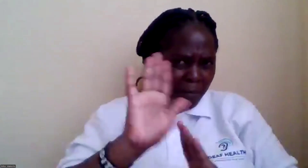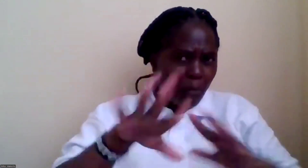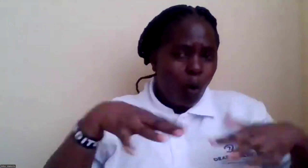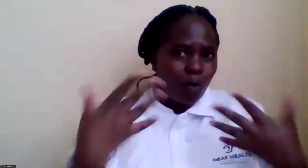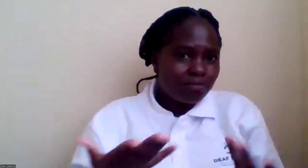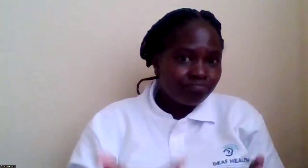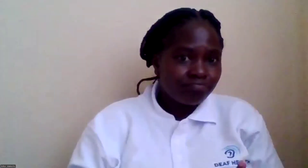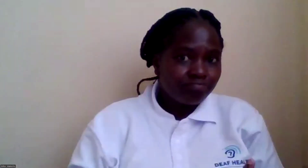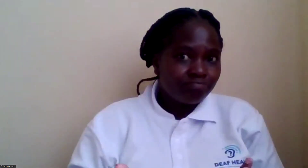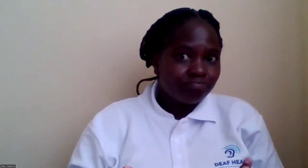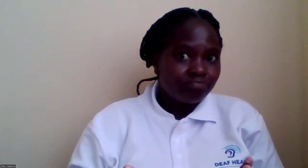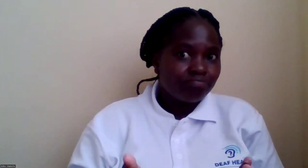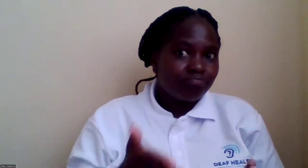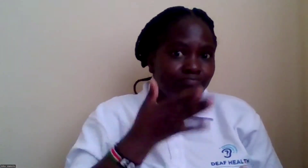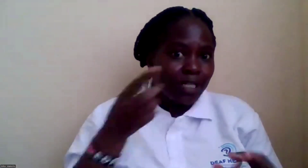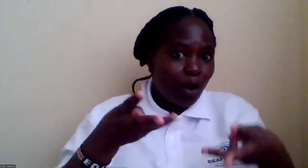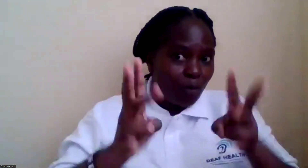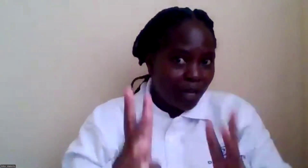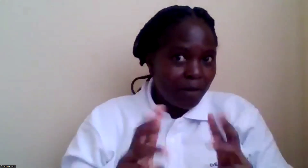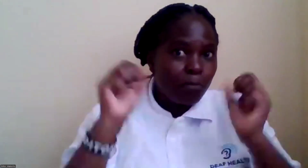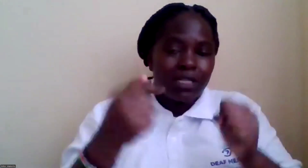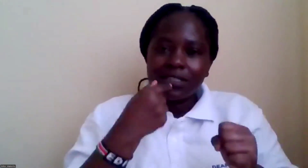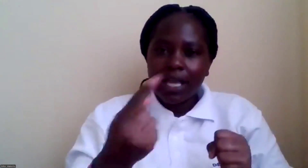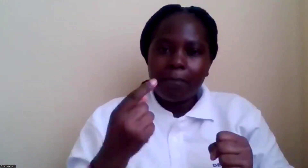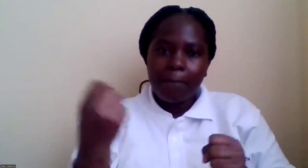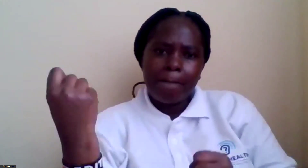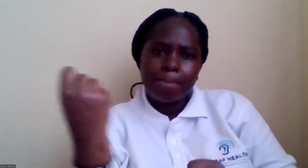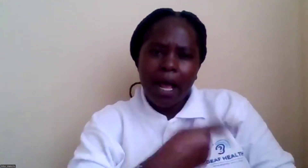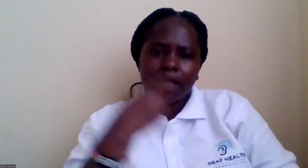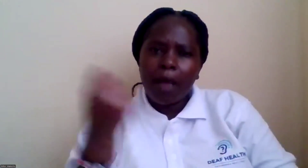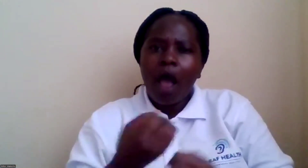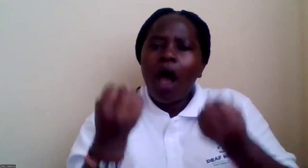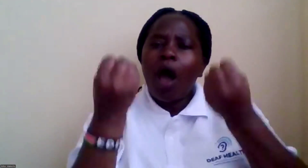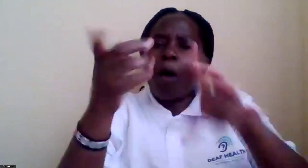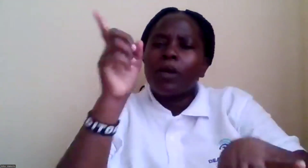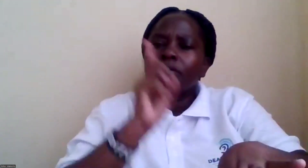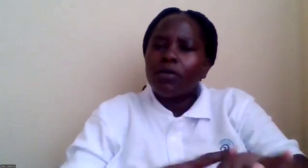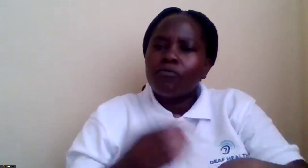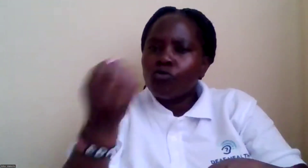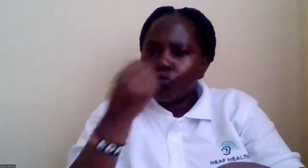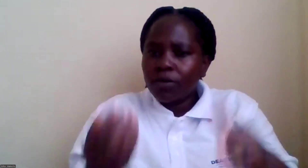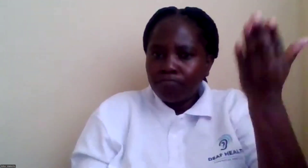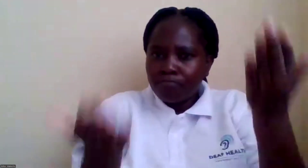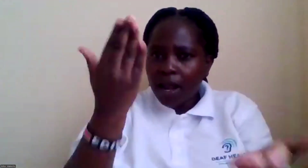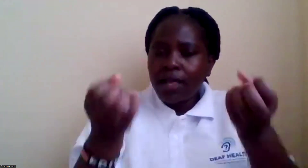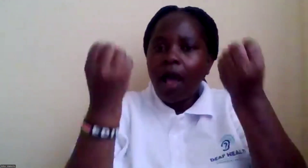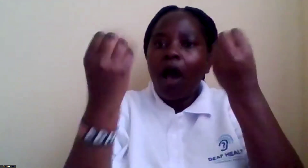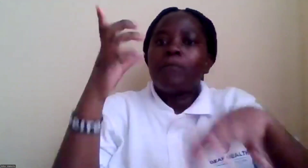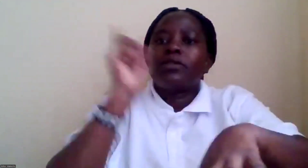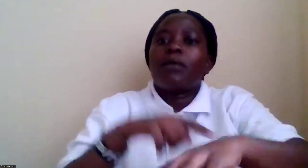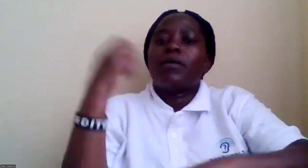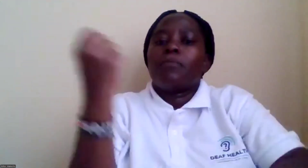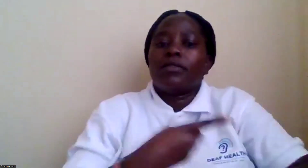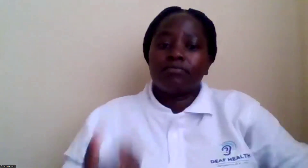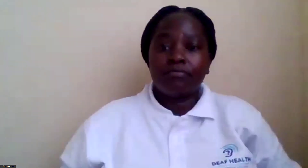a better measure would be, say, in a month, right? How often are you eating a balanced diet? And if, on